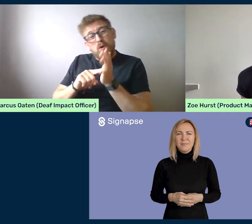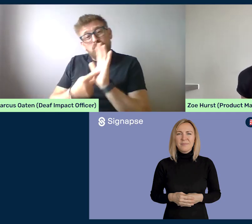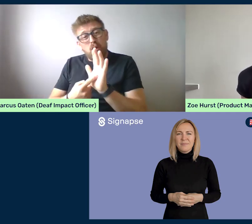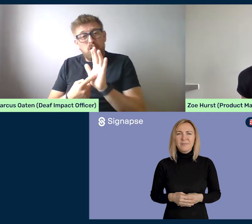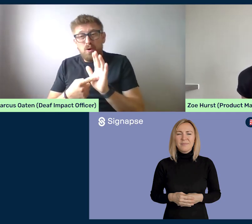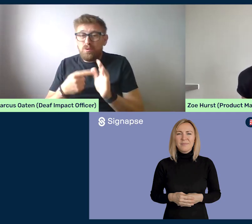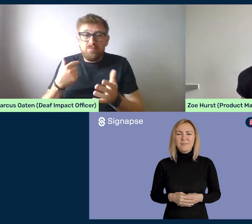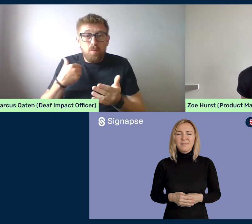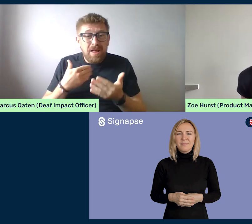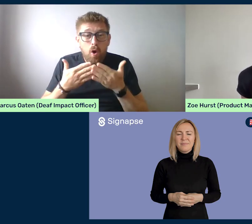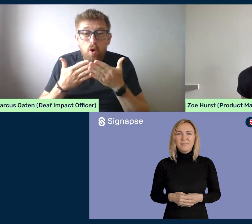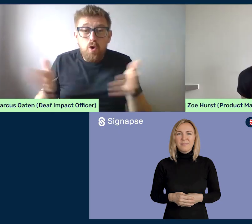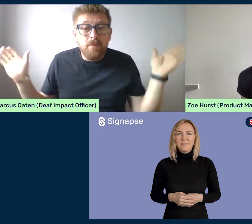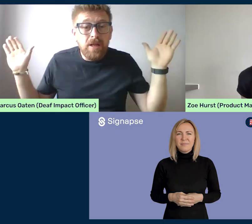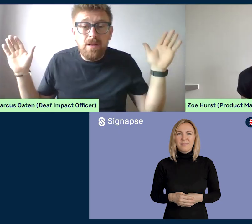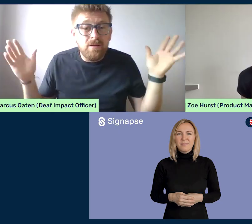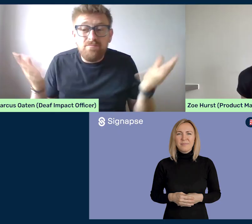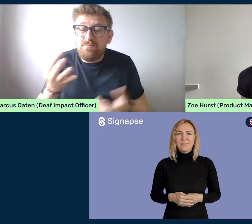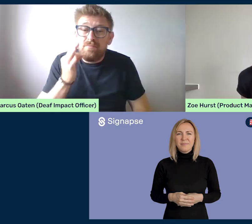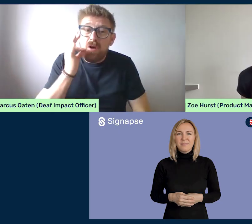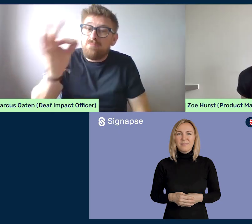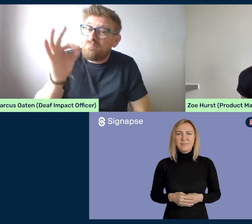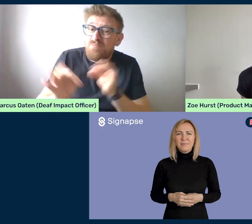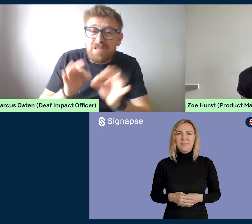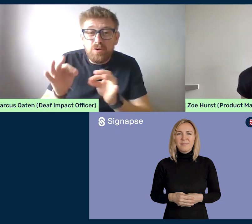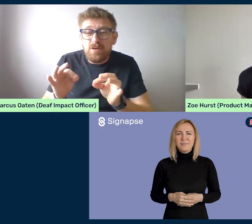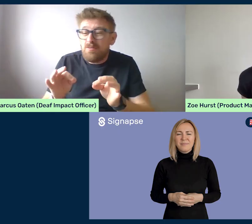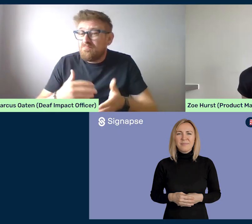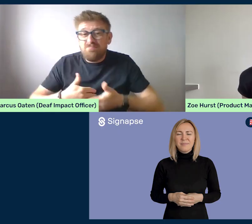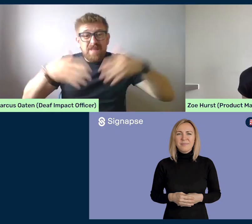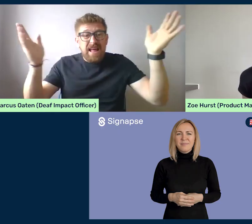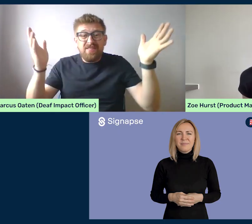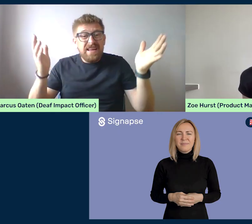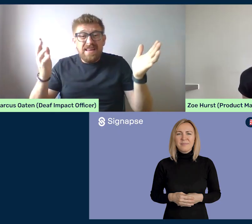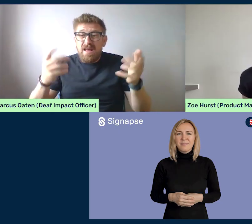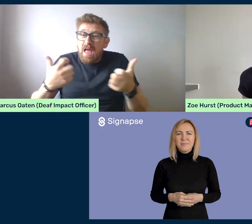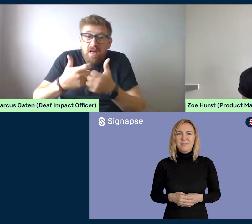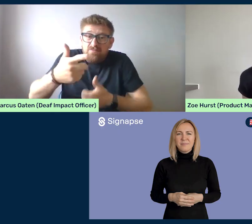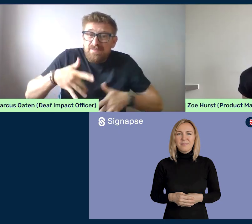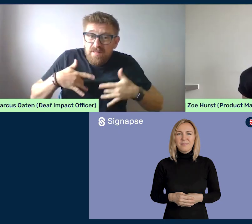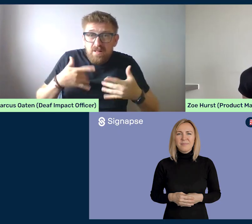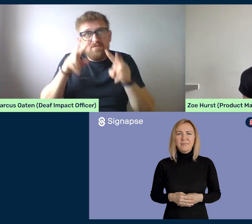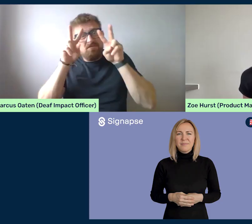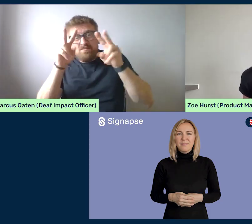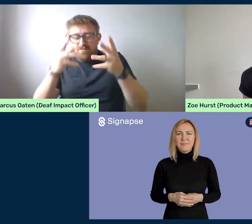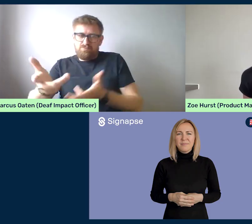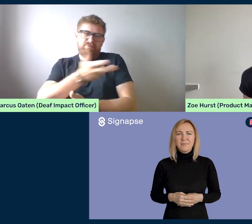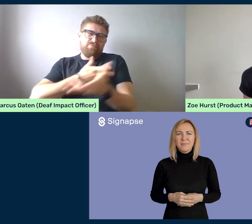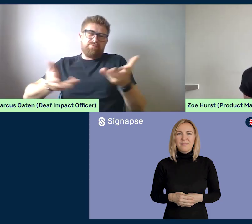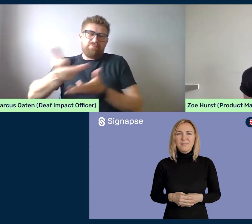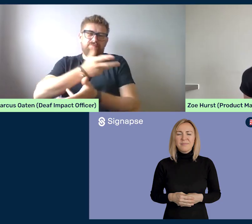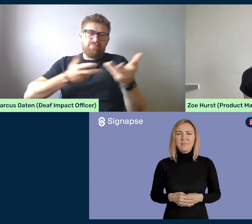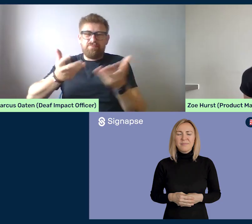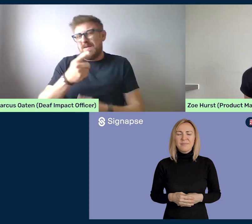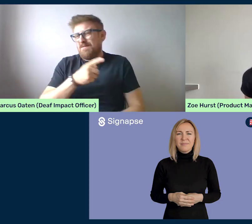open discussion showing our products, and we're completely open in Hmm. terms of how you want to respond to it,